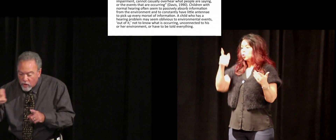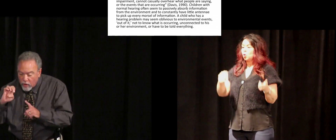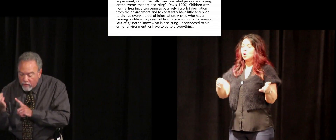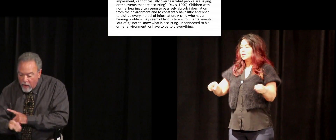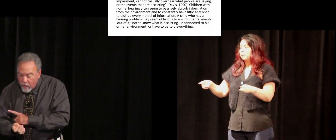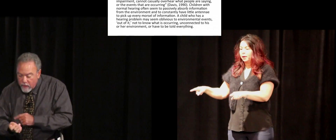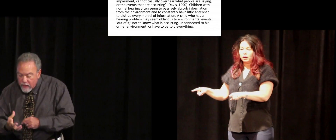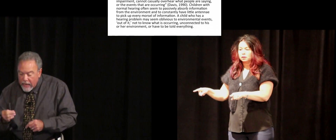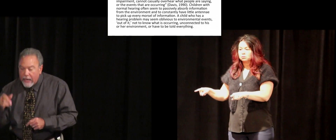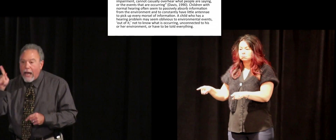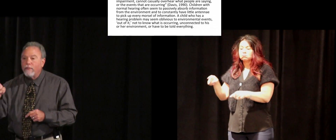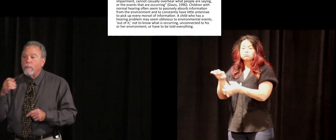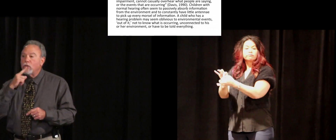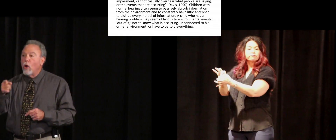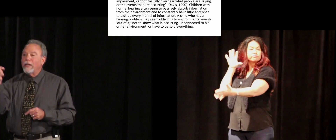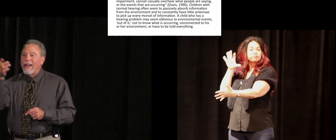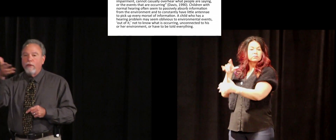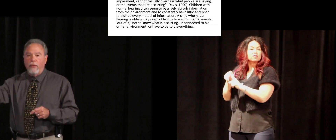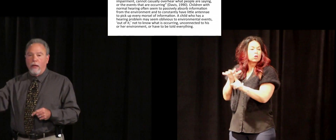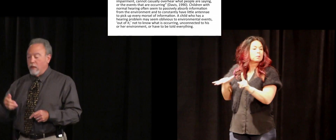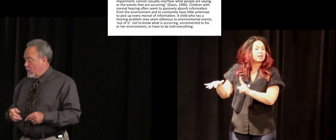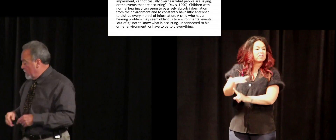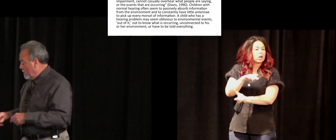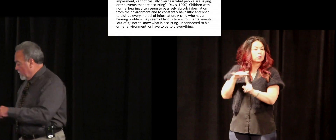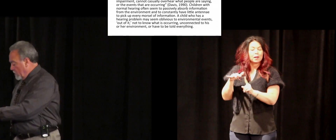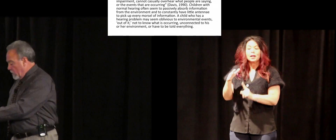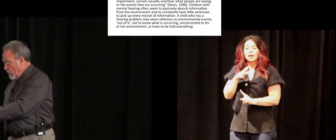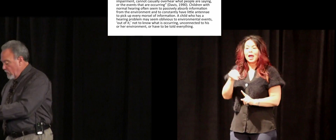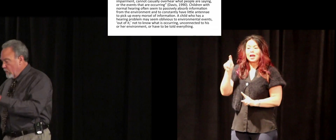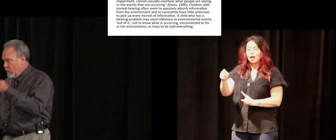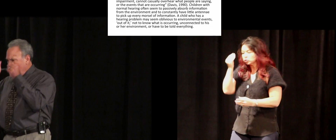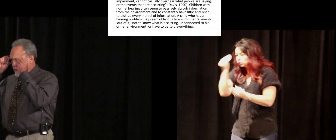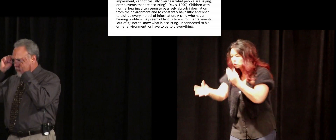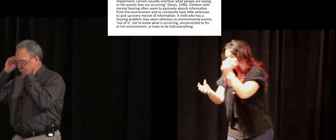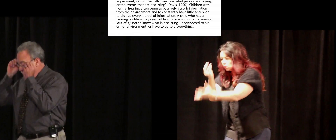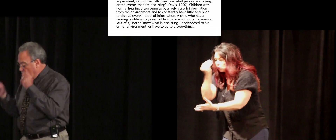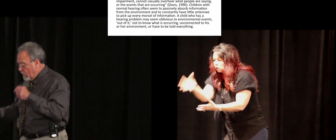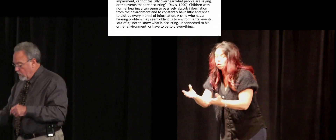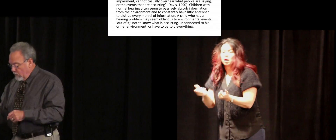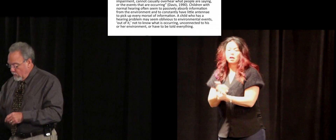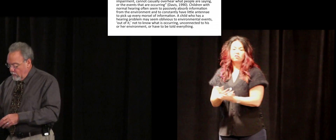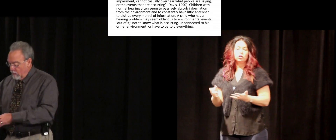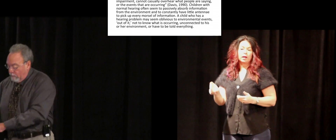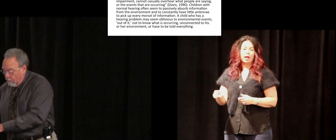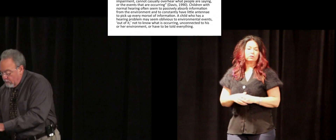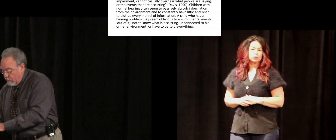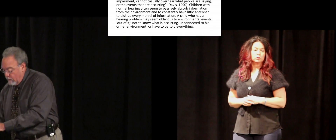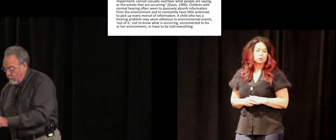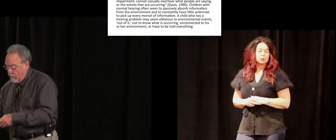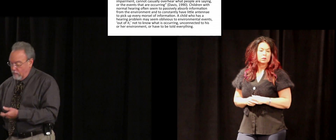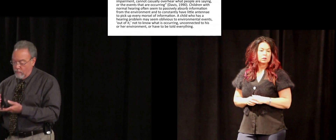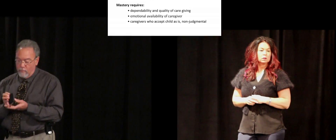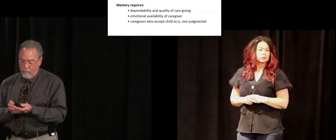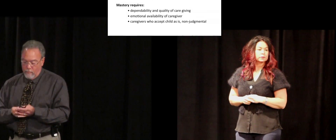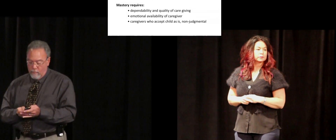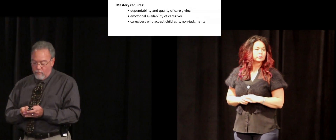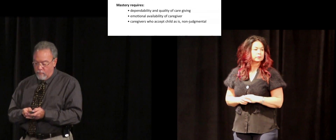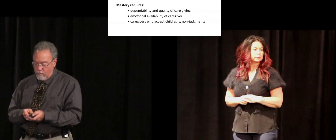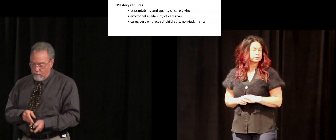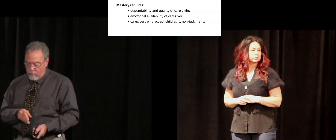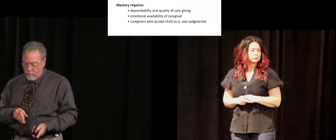not wanting sign language, saying, please don't sign to me. Interesting, interesting.